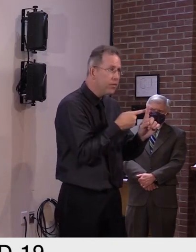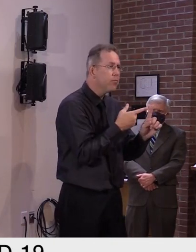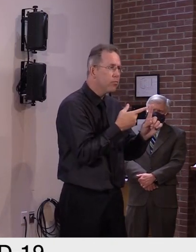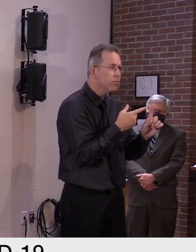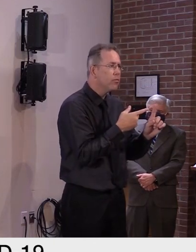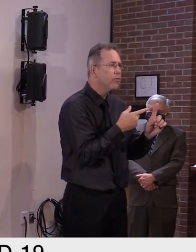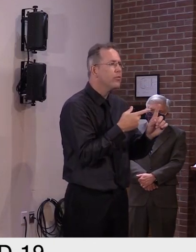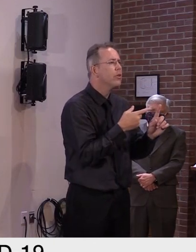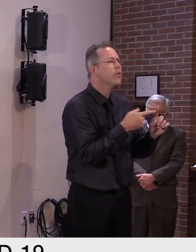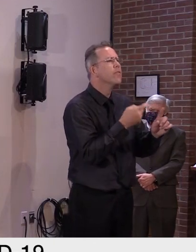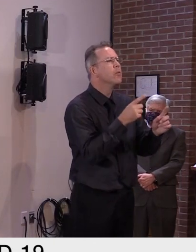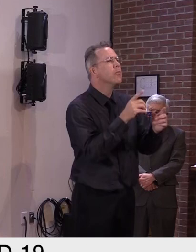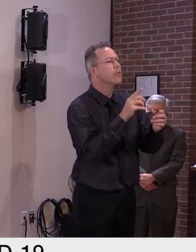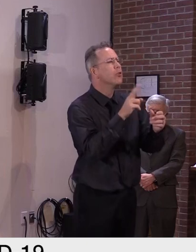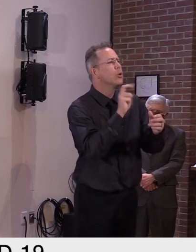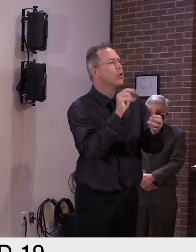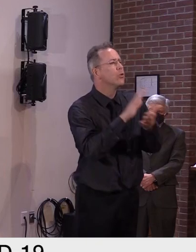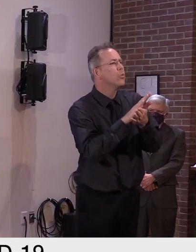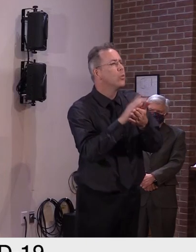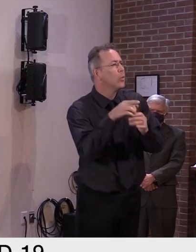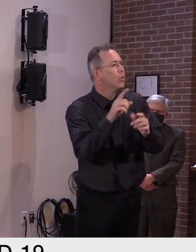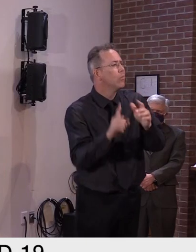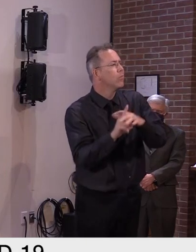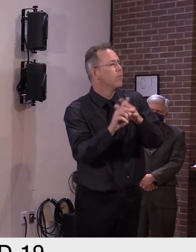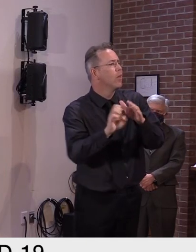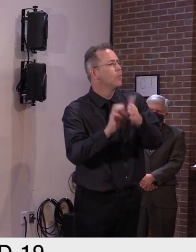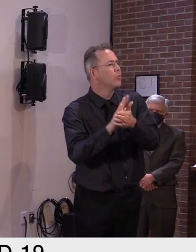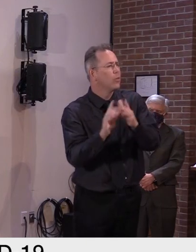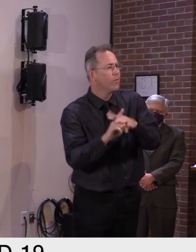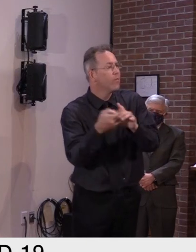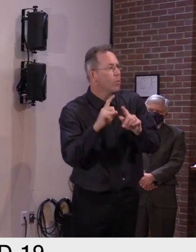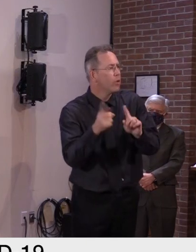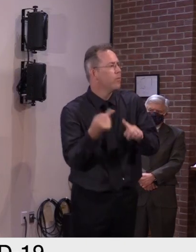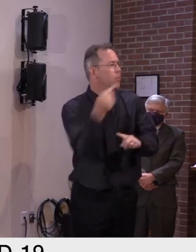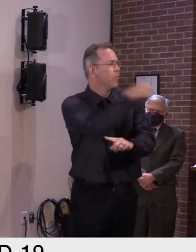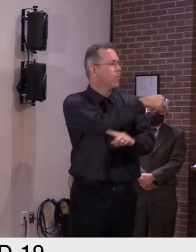nothing to add to that. I don't think it was clear. Okay.